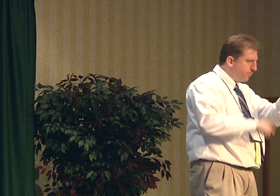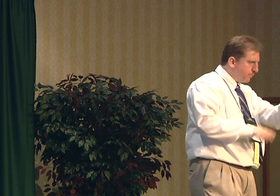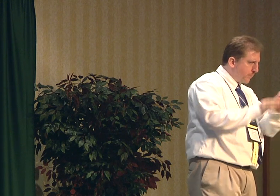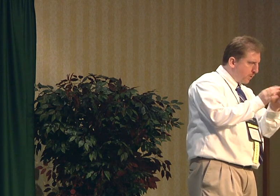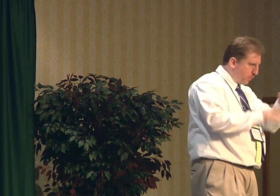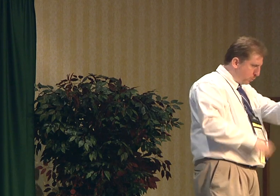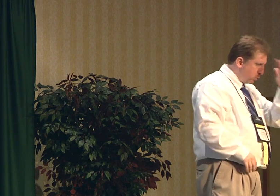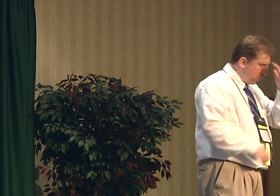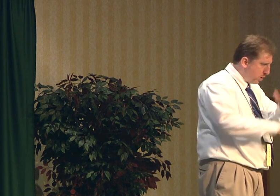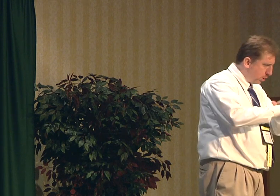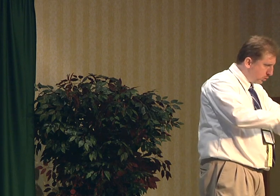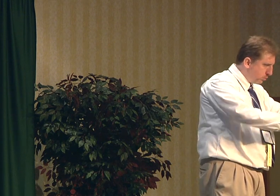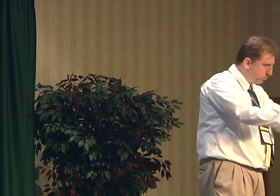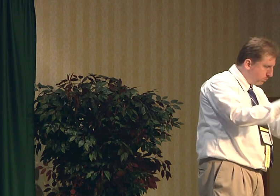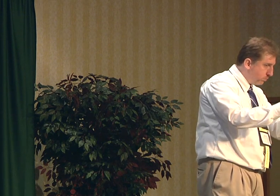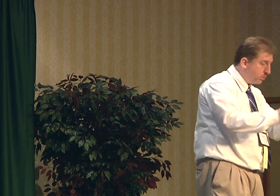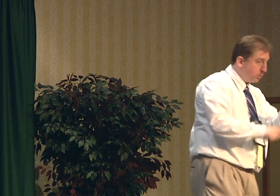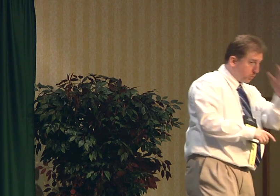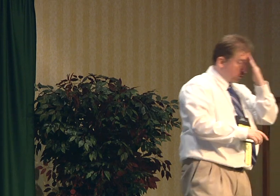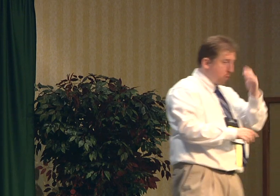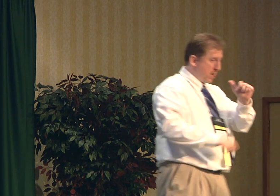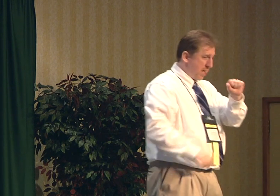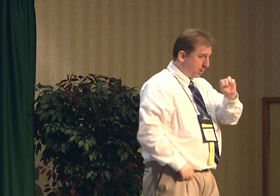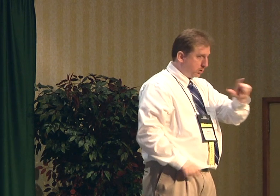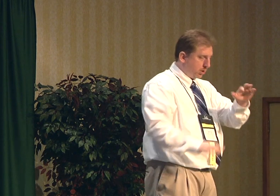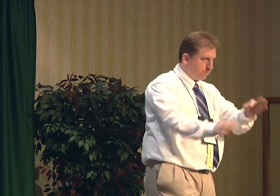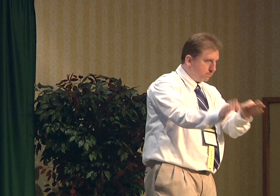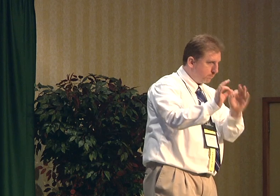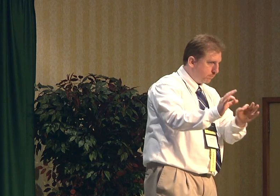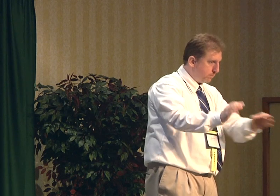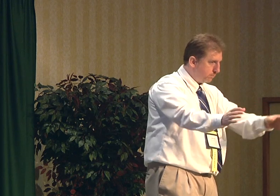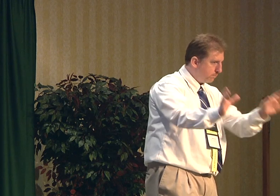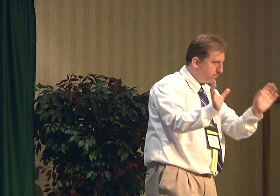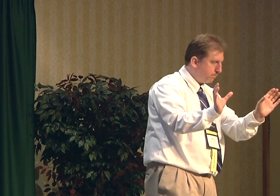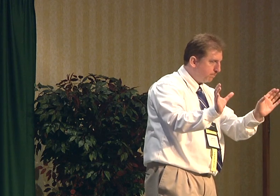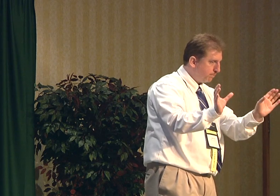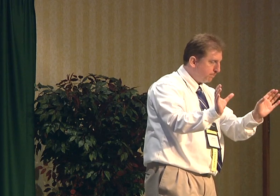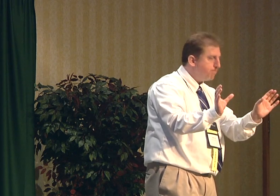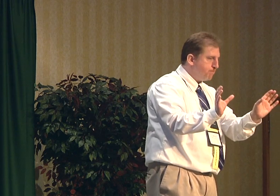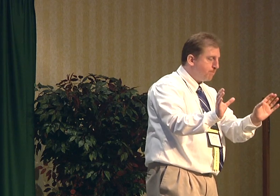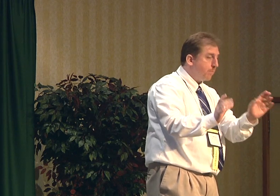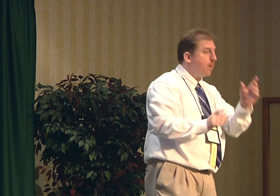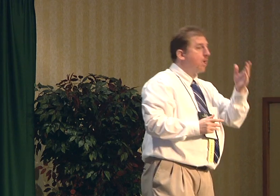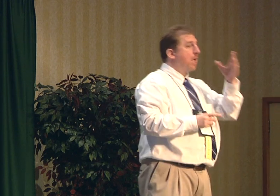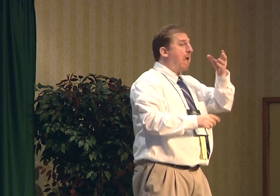Also, hospitals should assess both English and the target language, so in our case, American